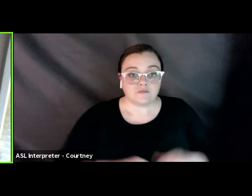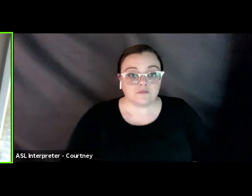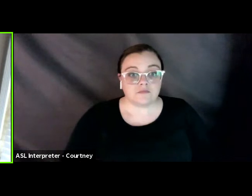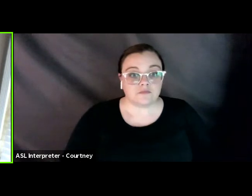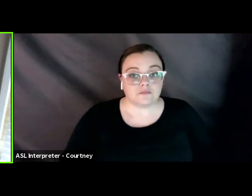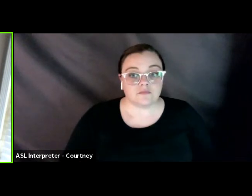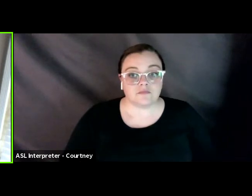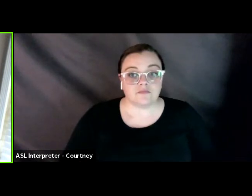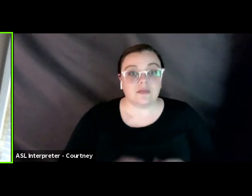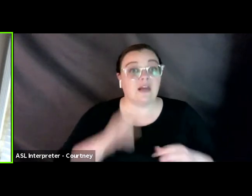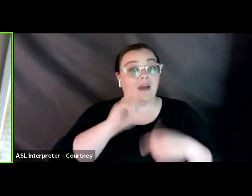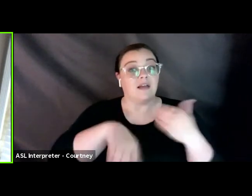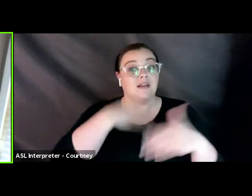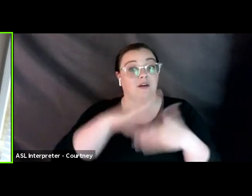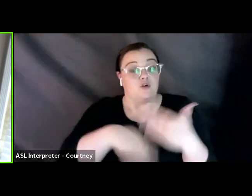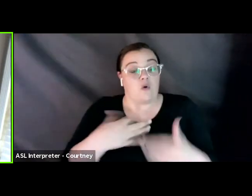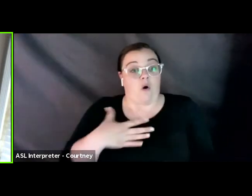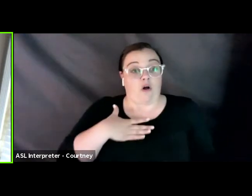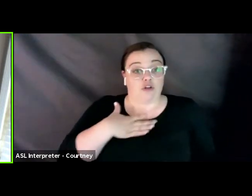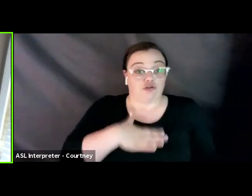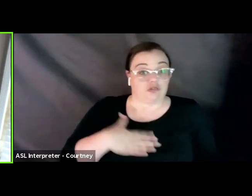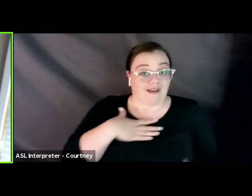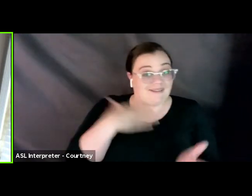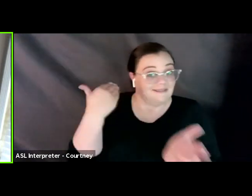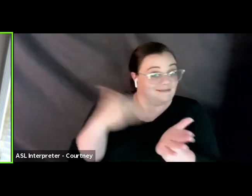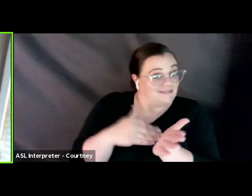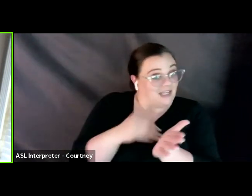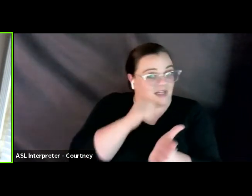Then it's all chest.